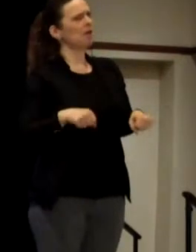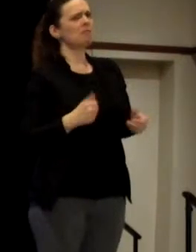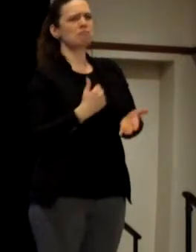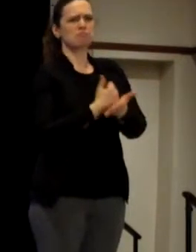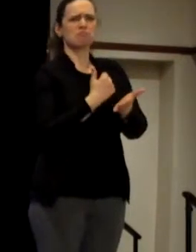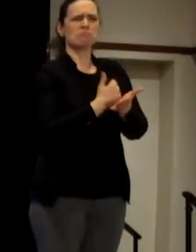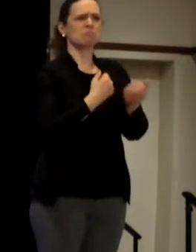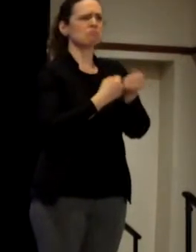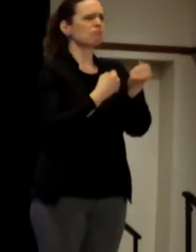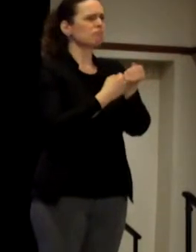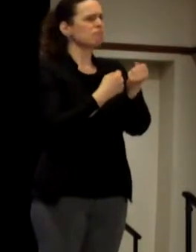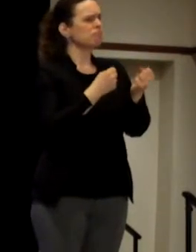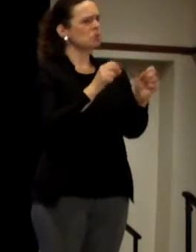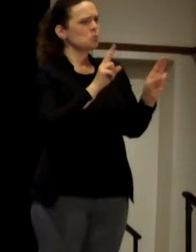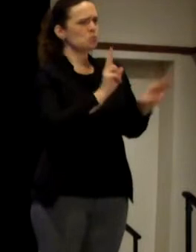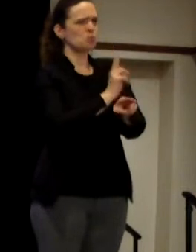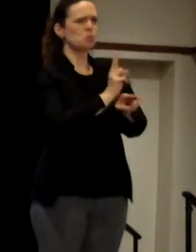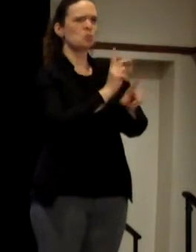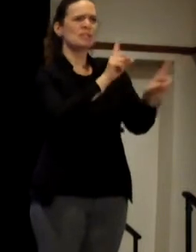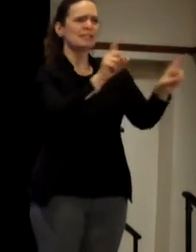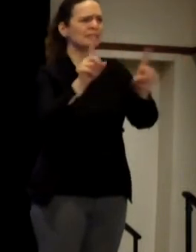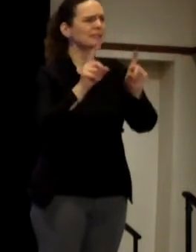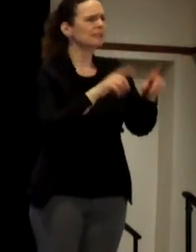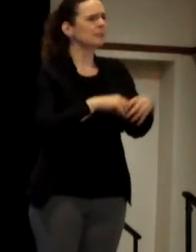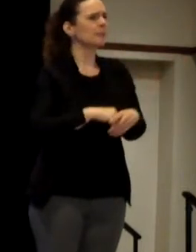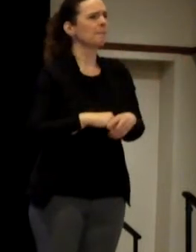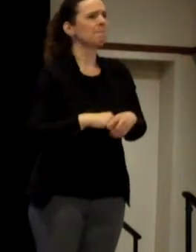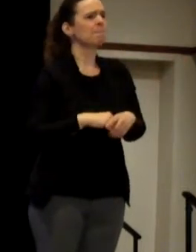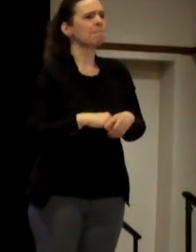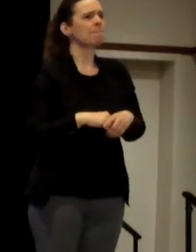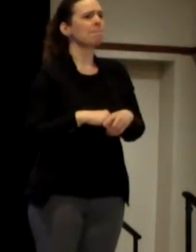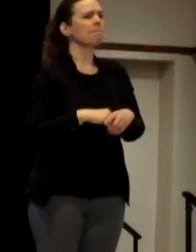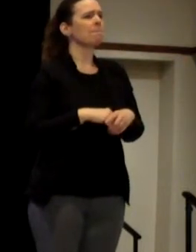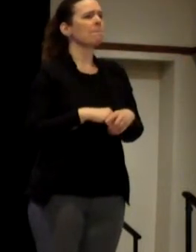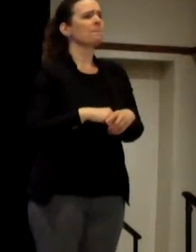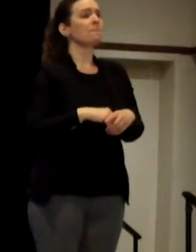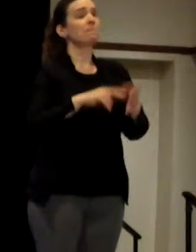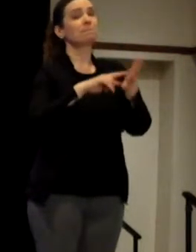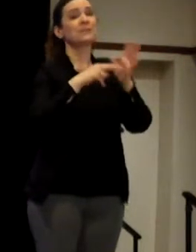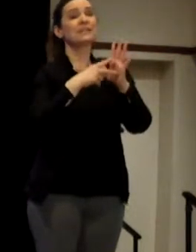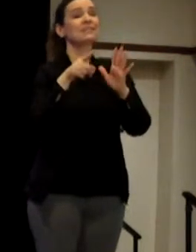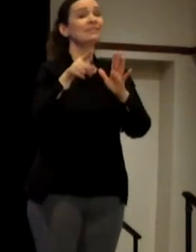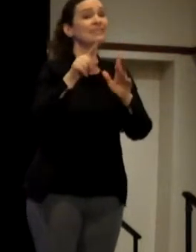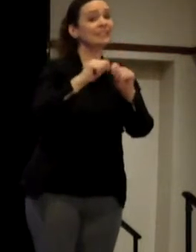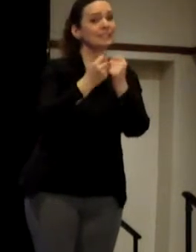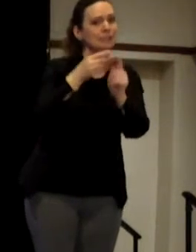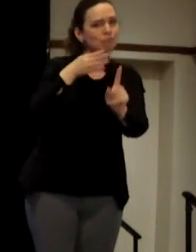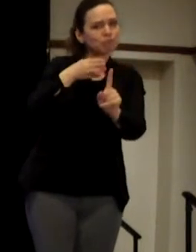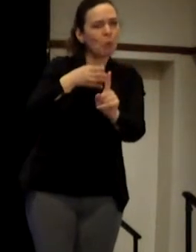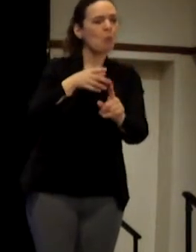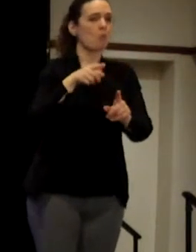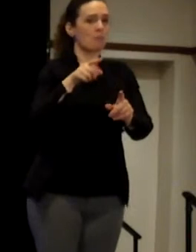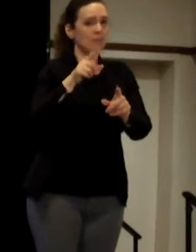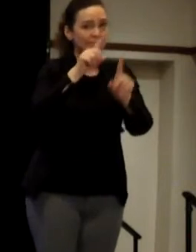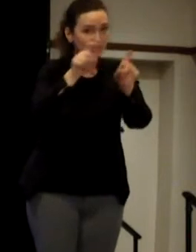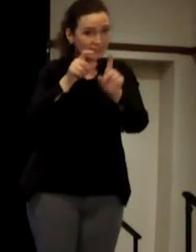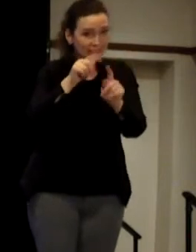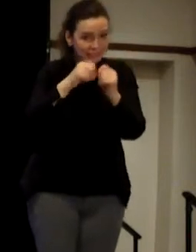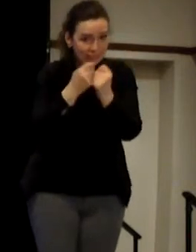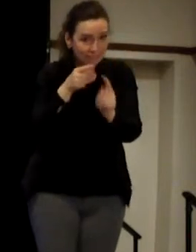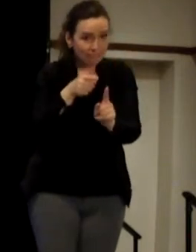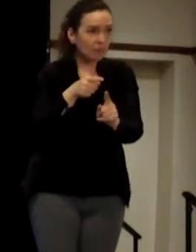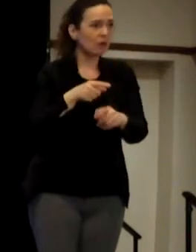or not? I don't know if we would do that. Certainly, we own the ballpark. We want people in the ballpark, and we want a season